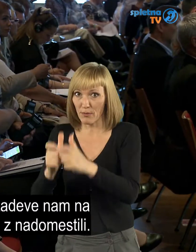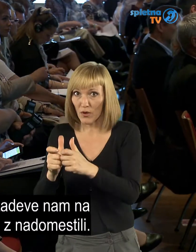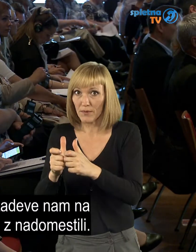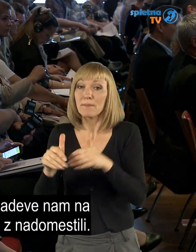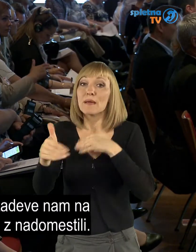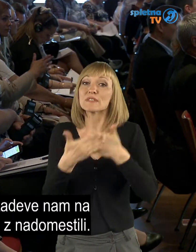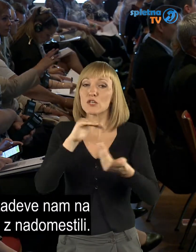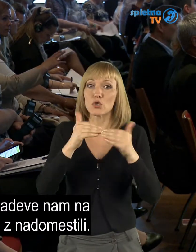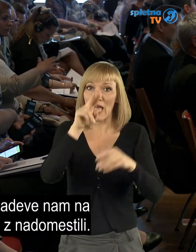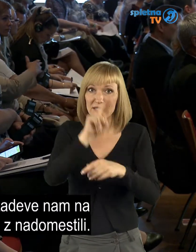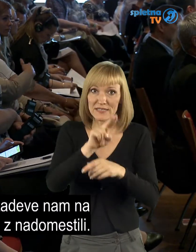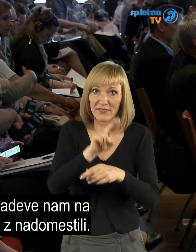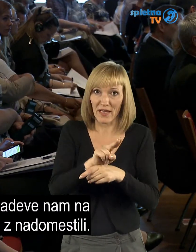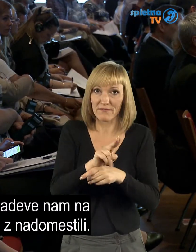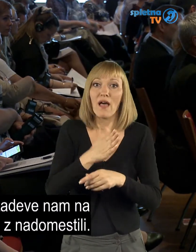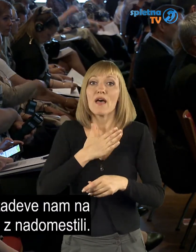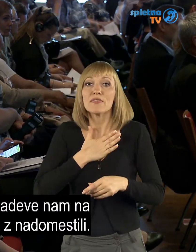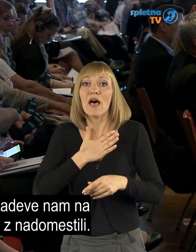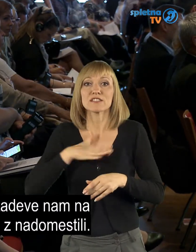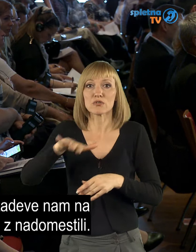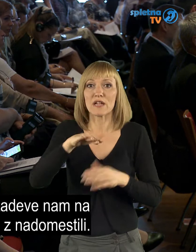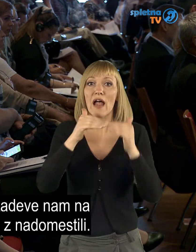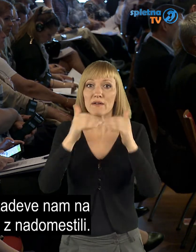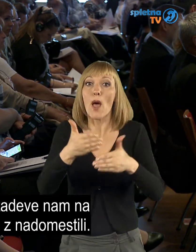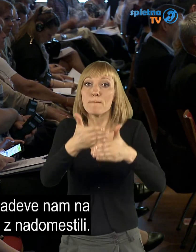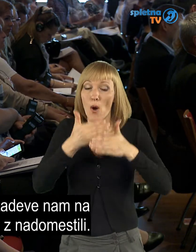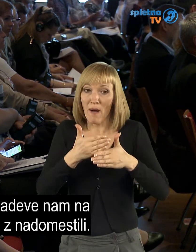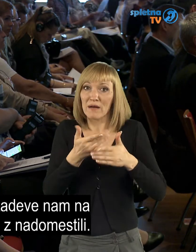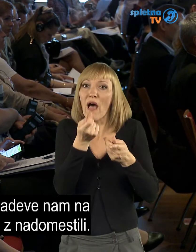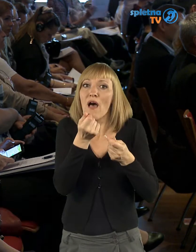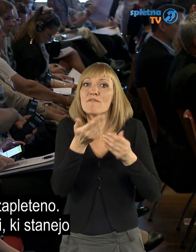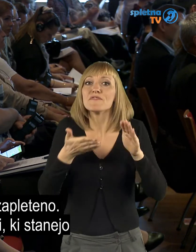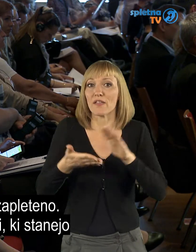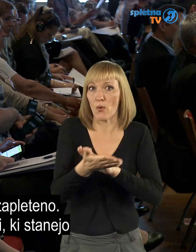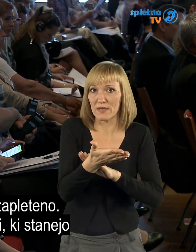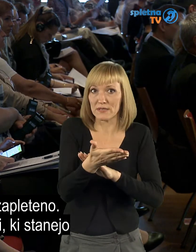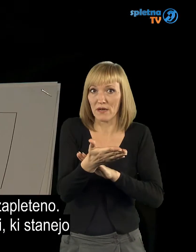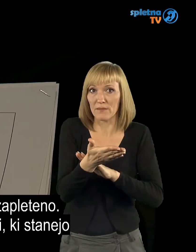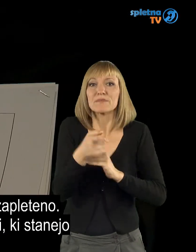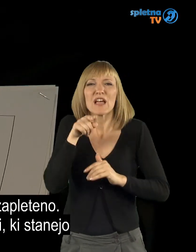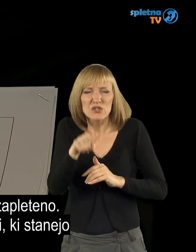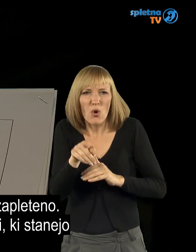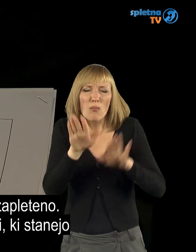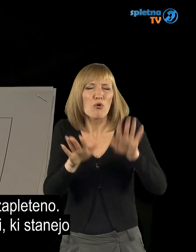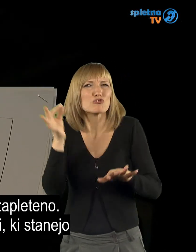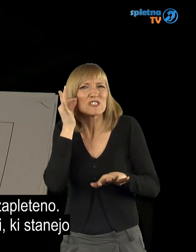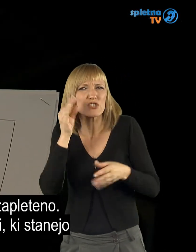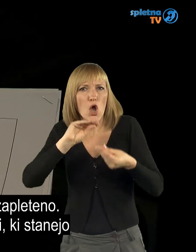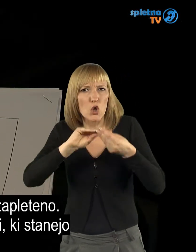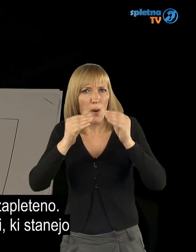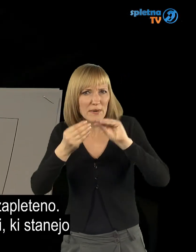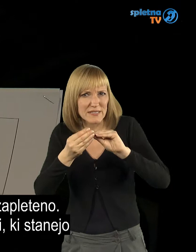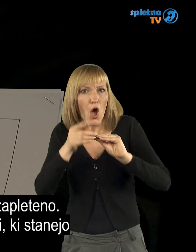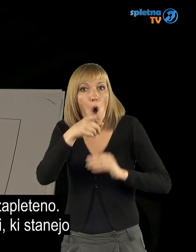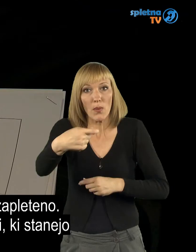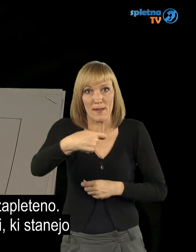Minister of Social Affairs on national level is helping us with subsidies. Yeah, and this is a very complicated system. They